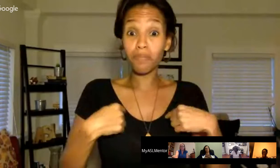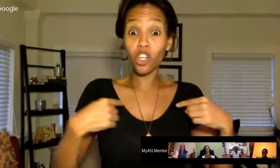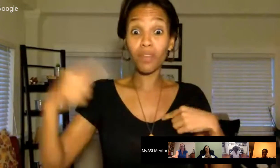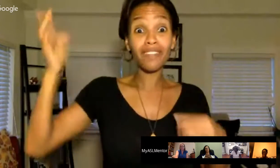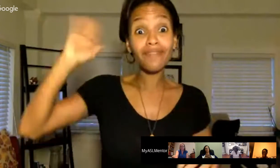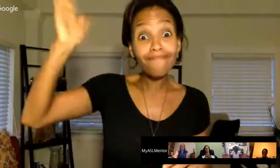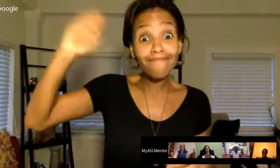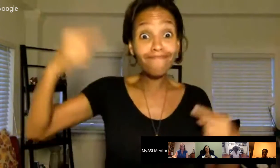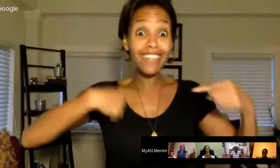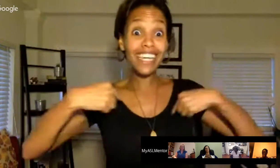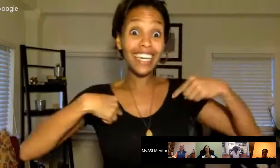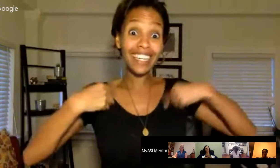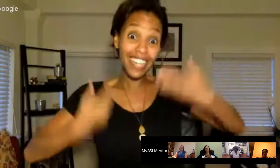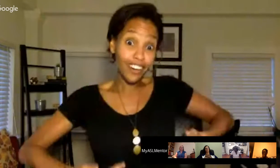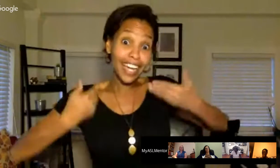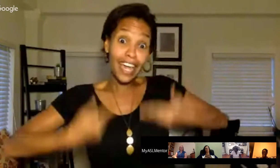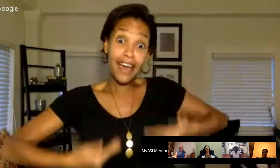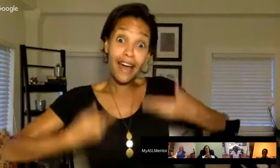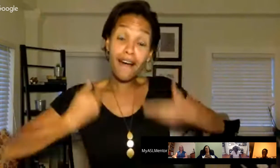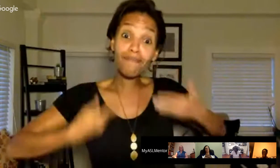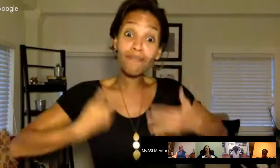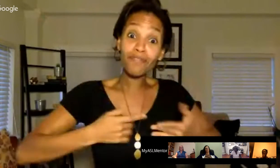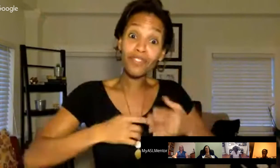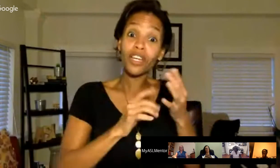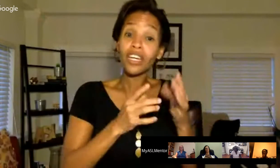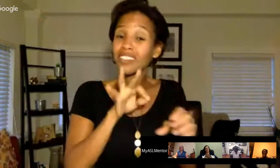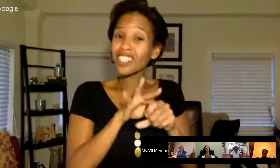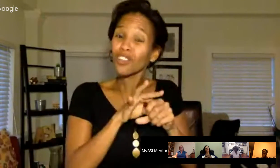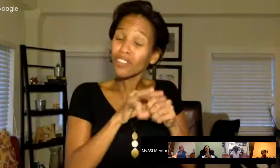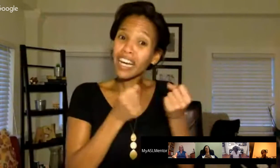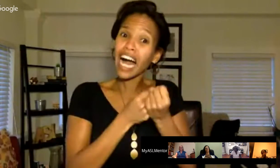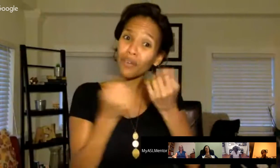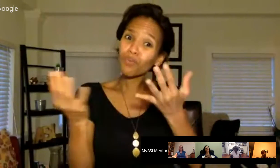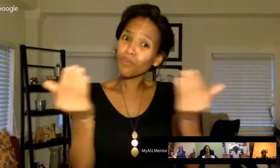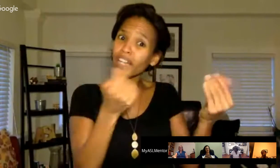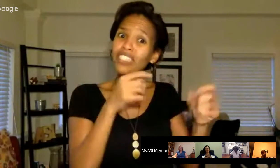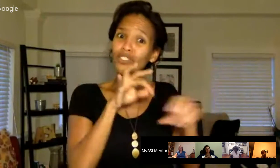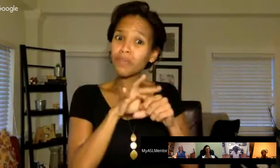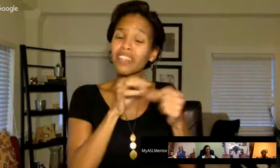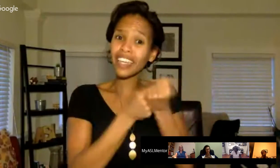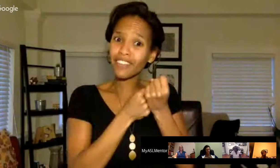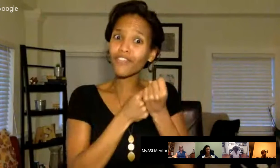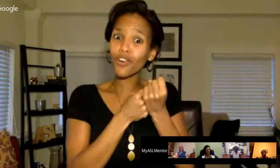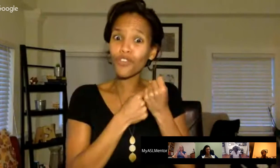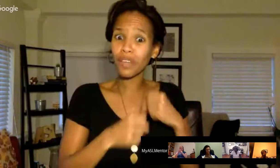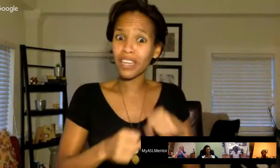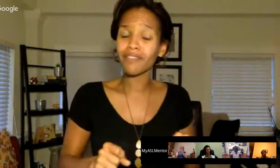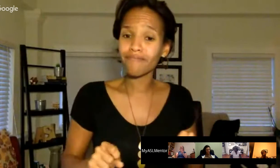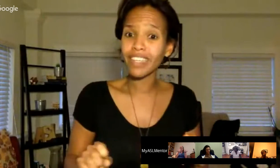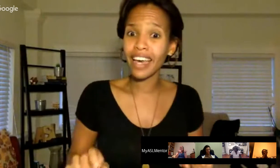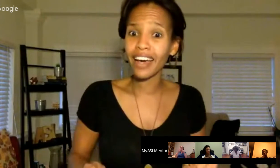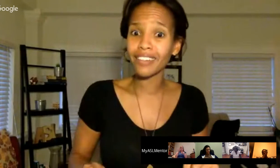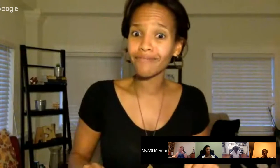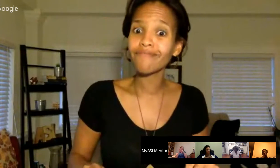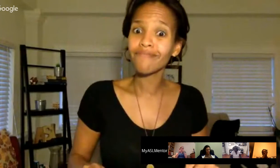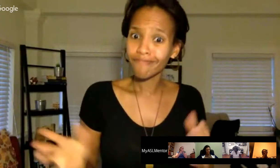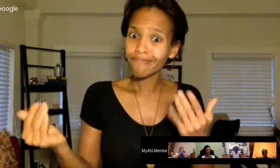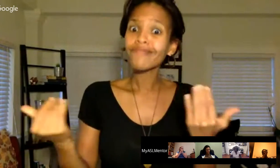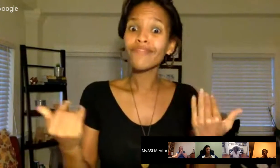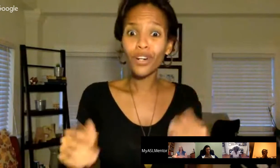just, me, here I am. Still, I would want to do something like vote for me.